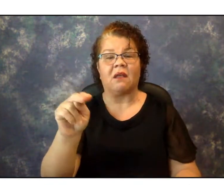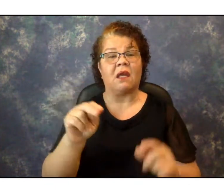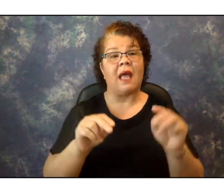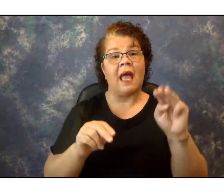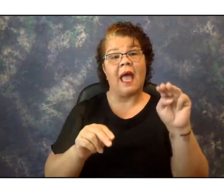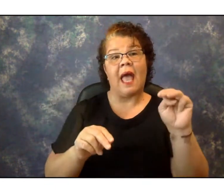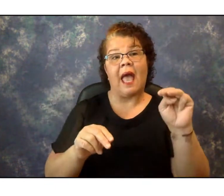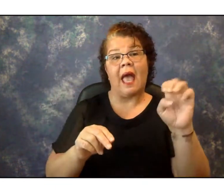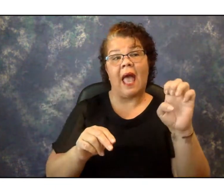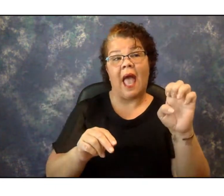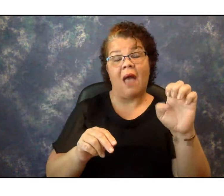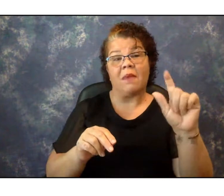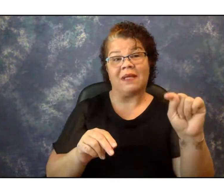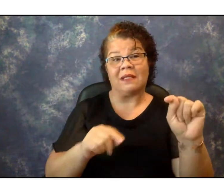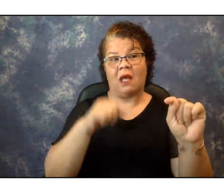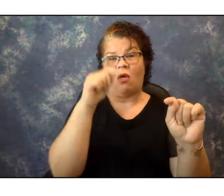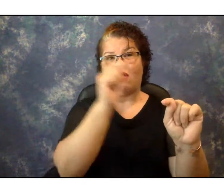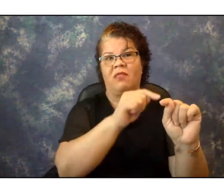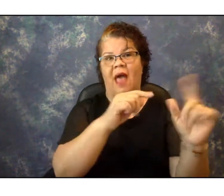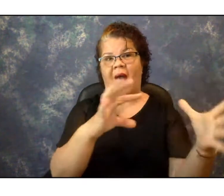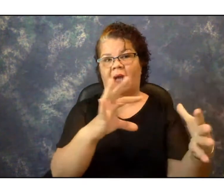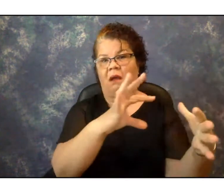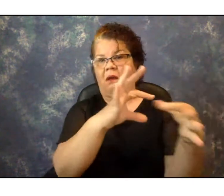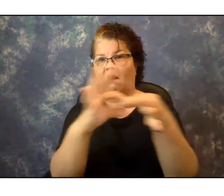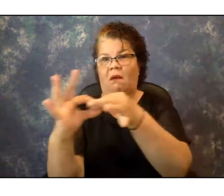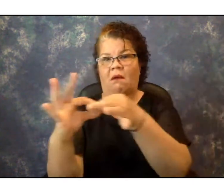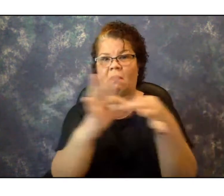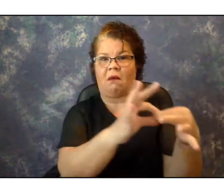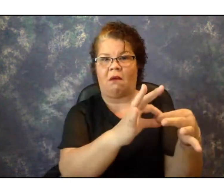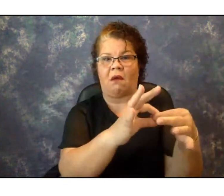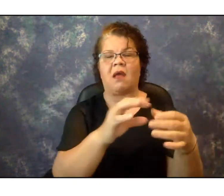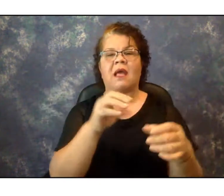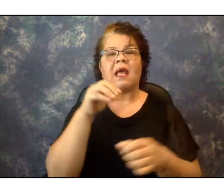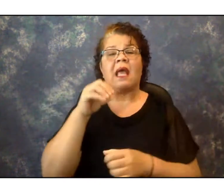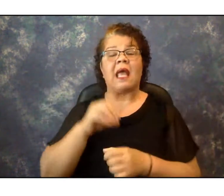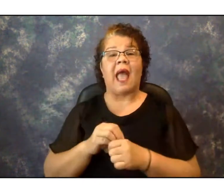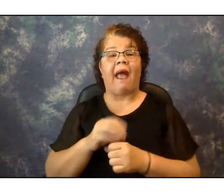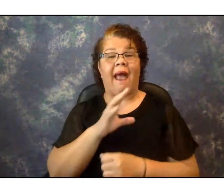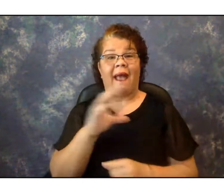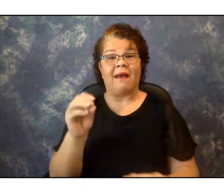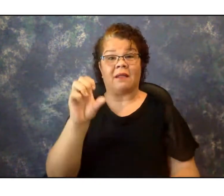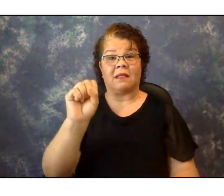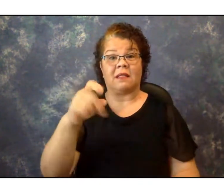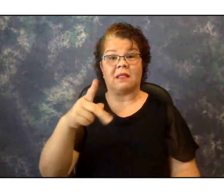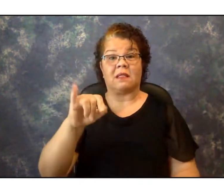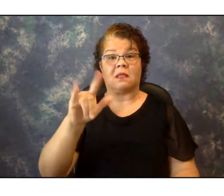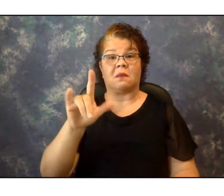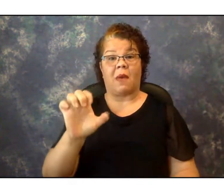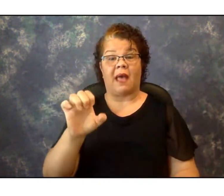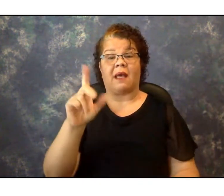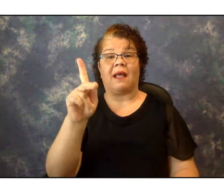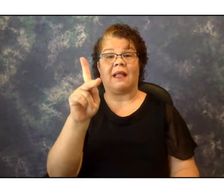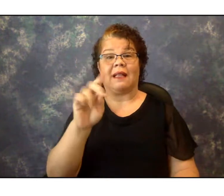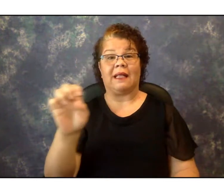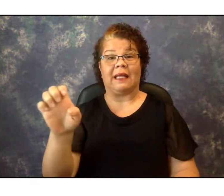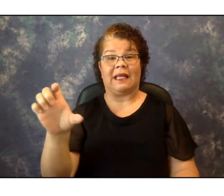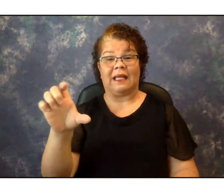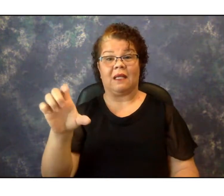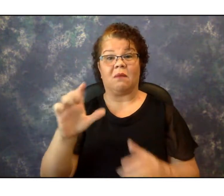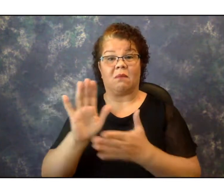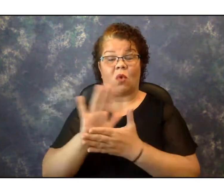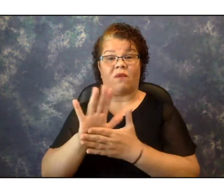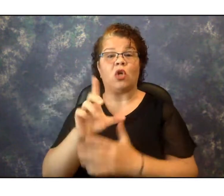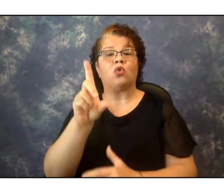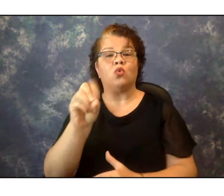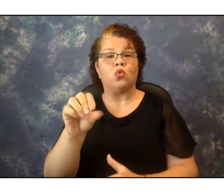for us. And Spike Lee's Do the Right Thing, that there were all of these things that really created our generation